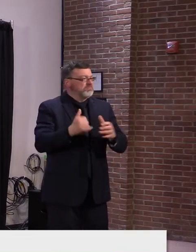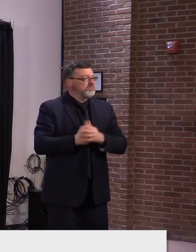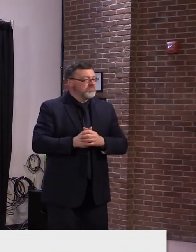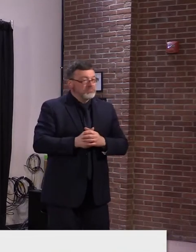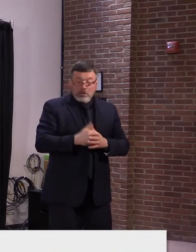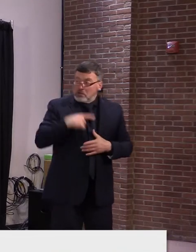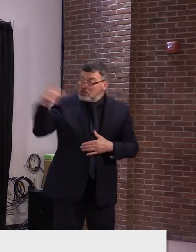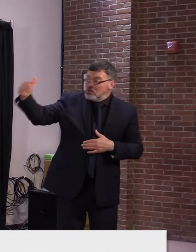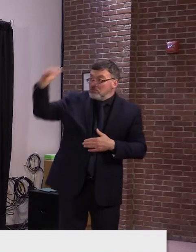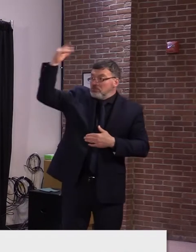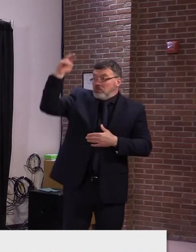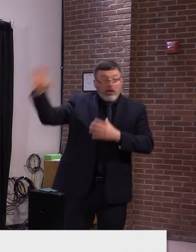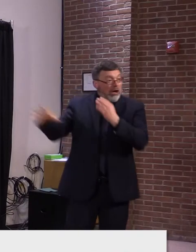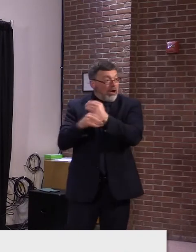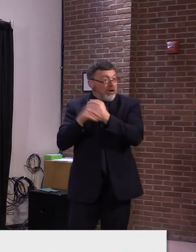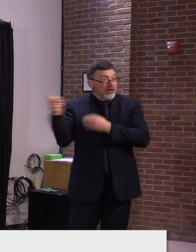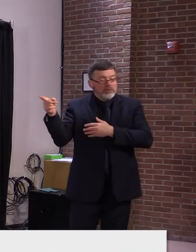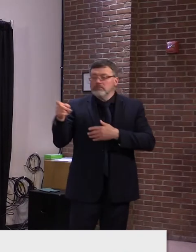that.